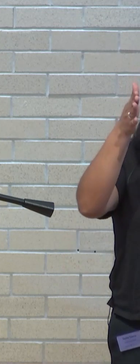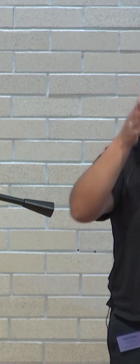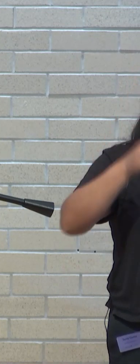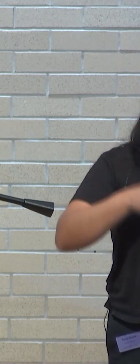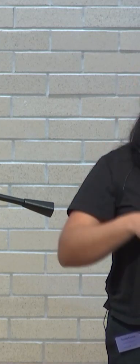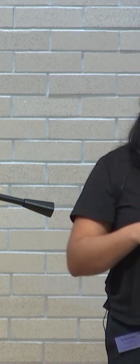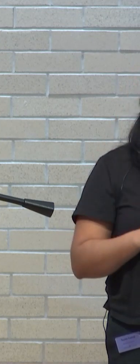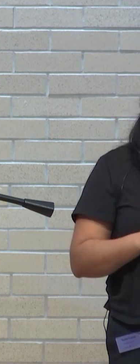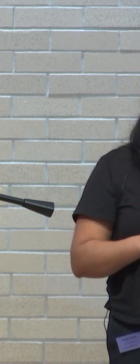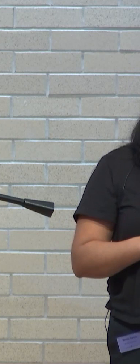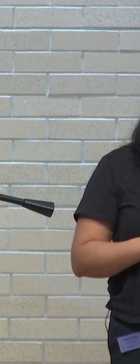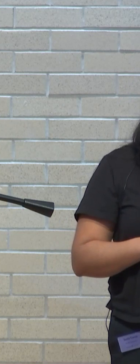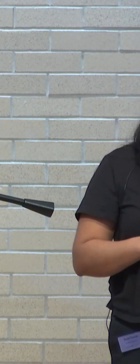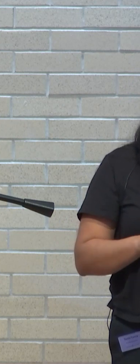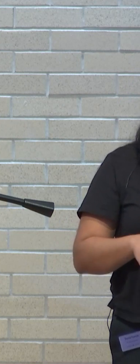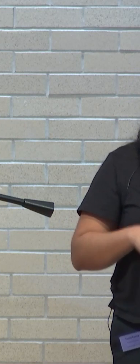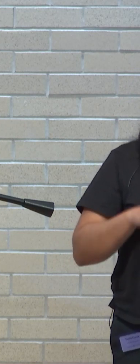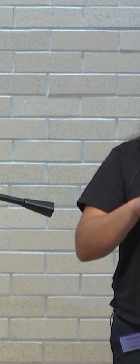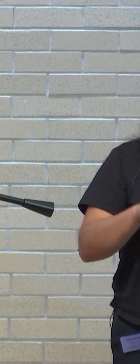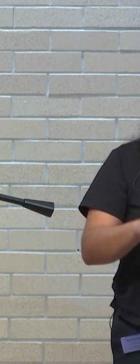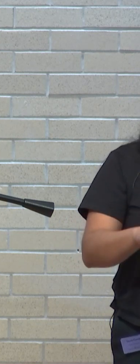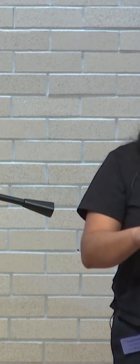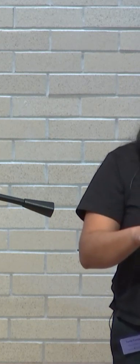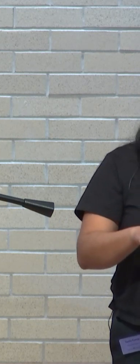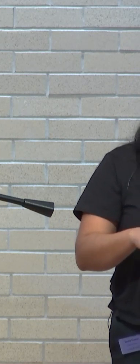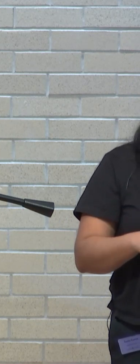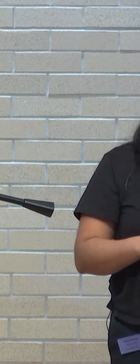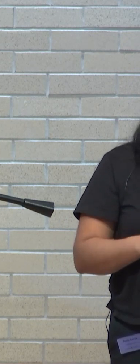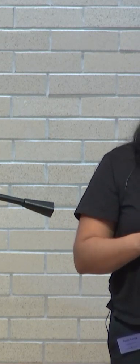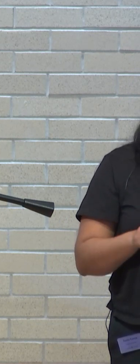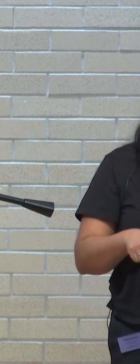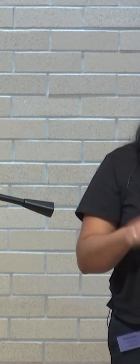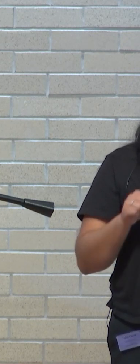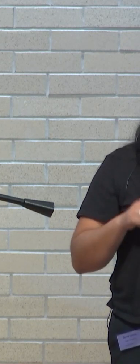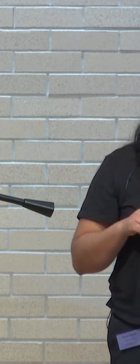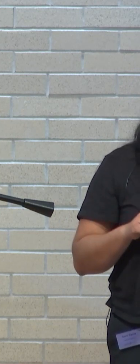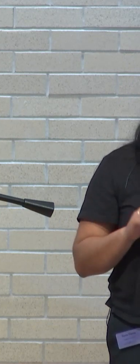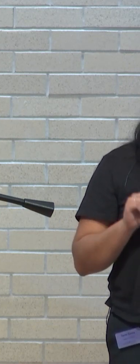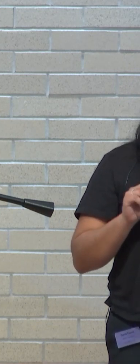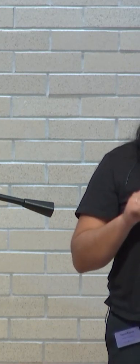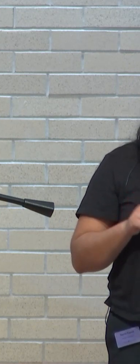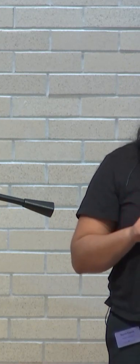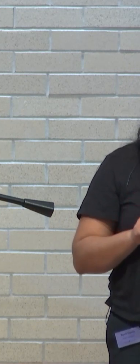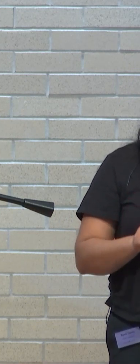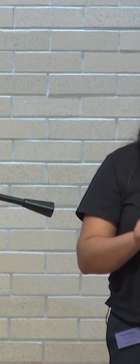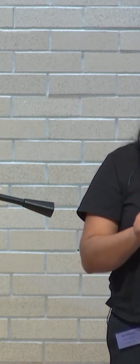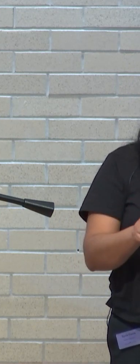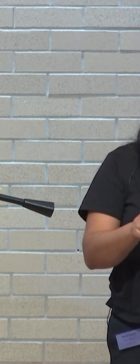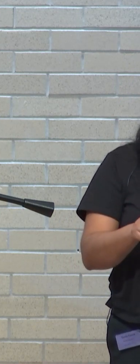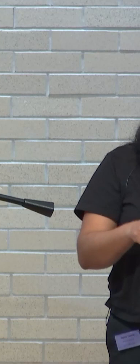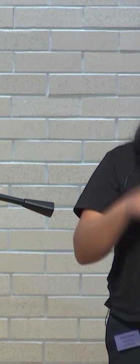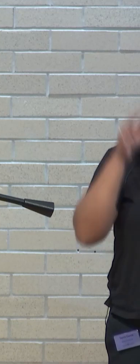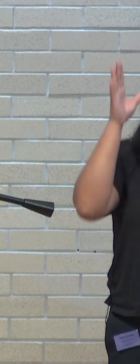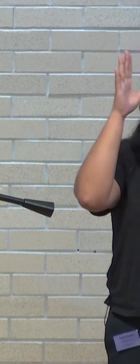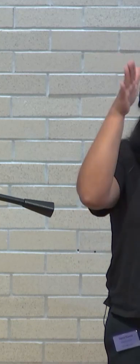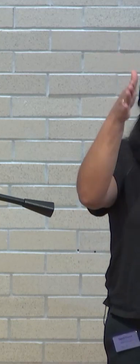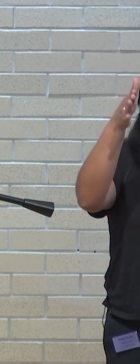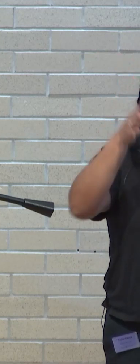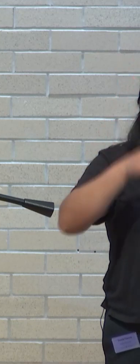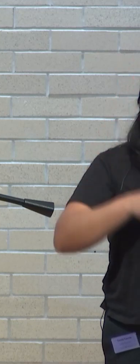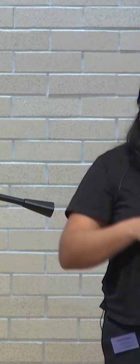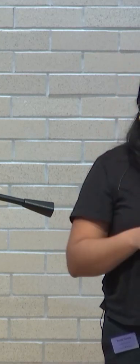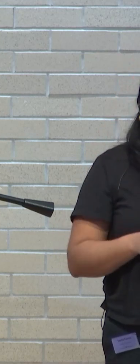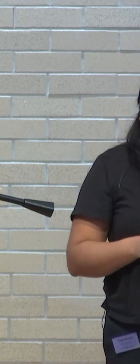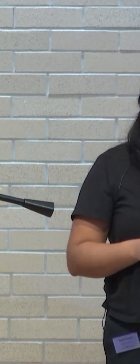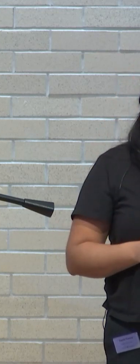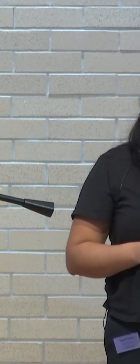take the first steps. So let us not return to what is normal, but reach forward to what is next.